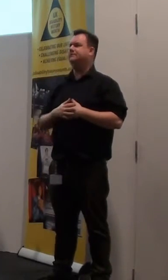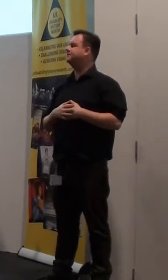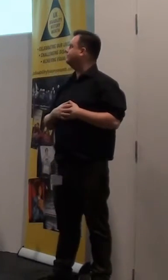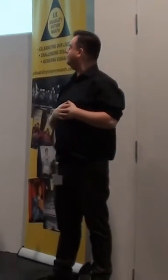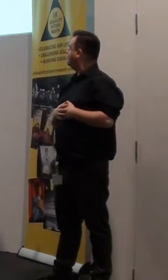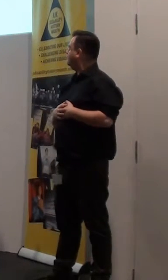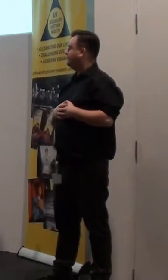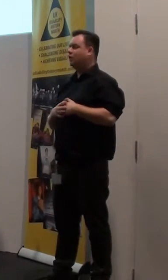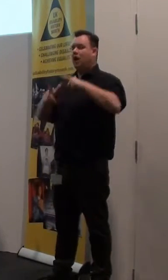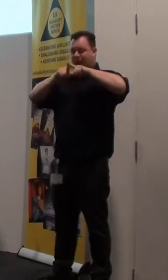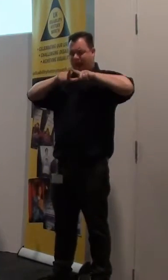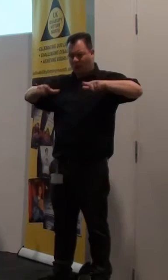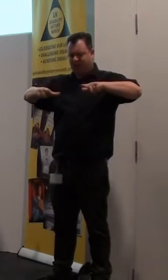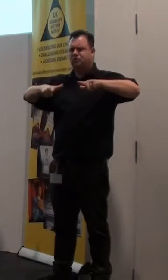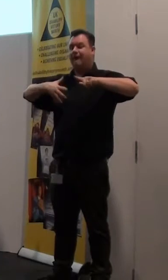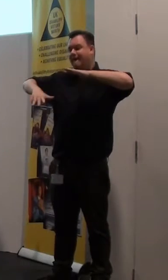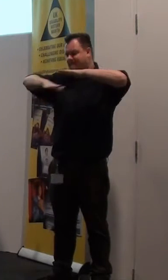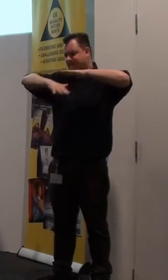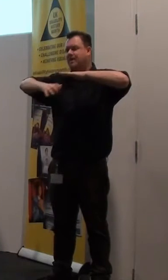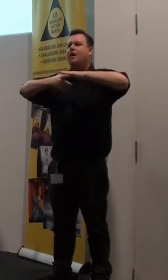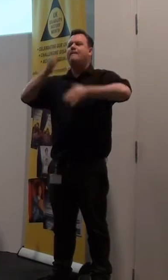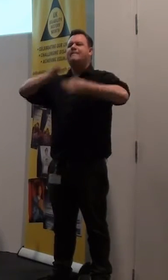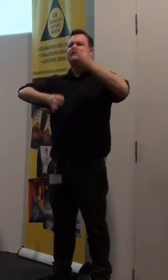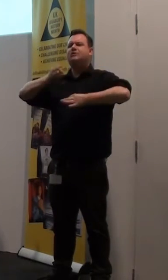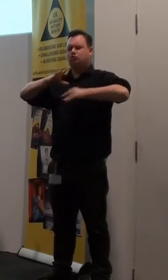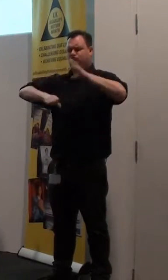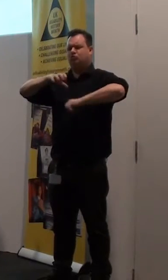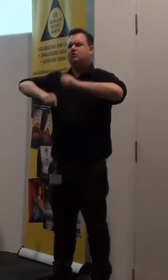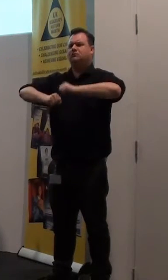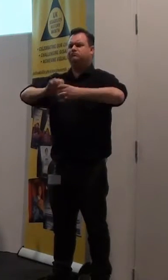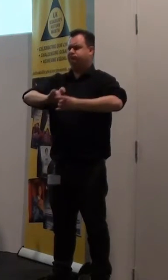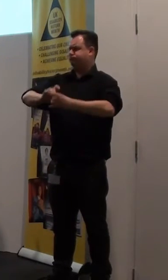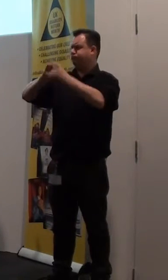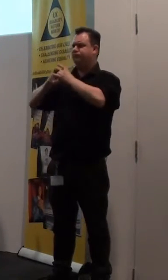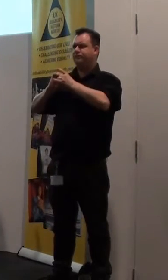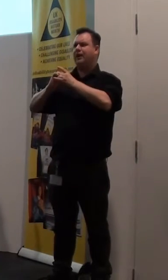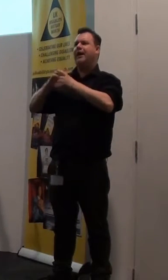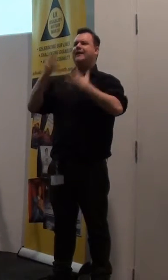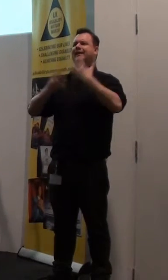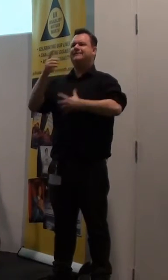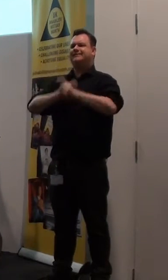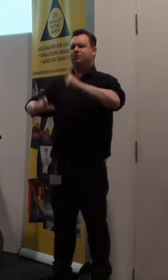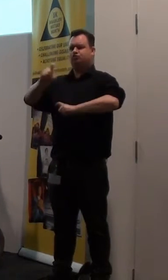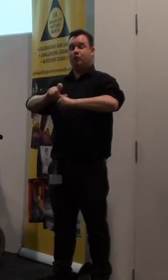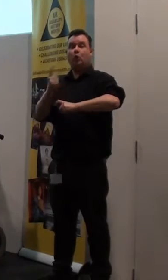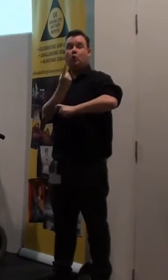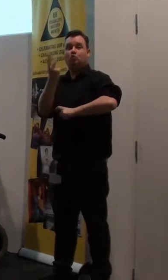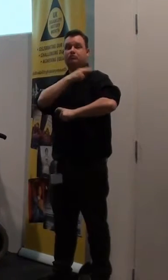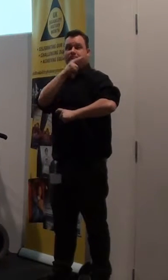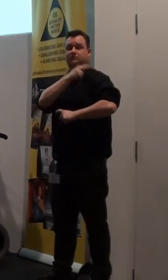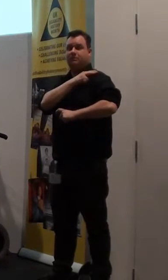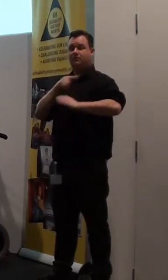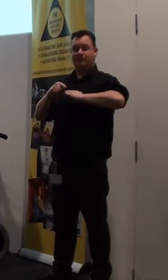language is a political struggle stretching back to the end of the 19th century over who is responsible for poverty,